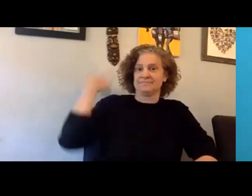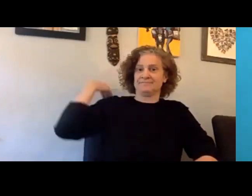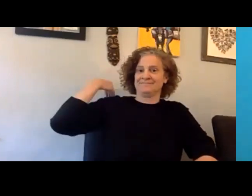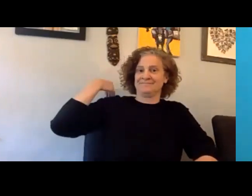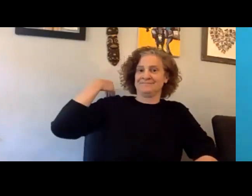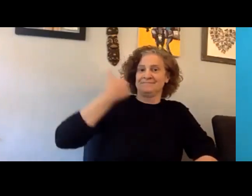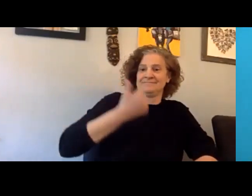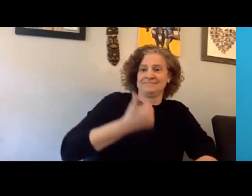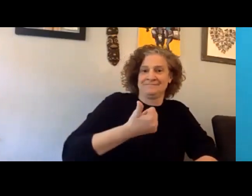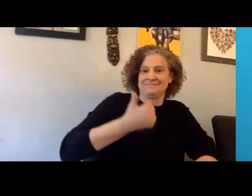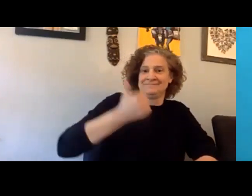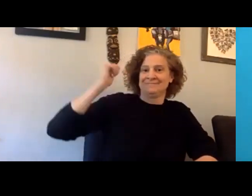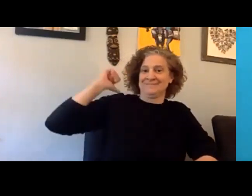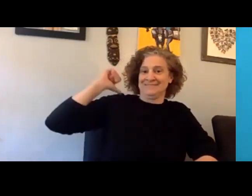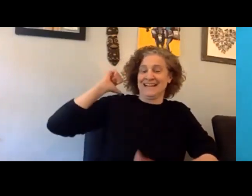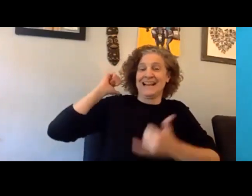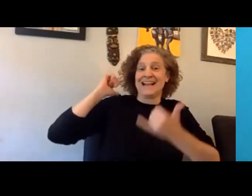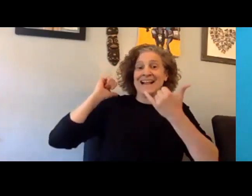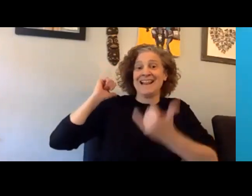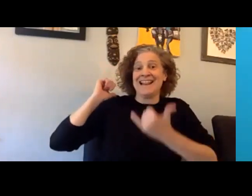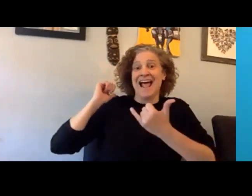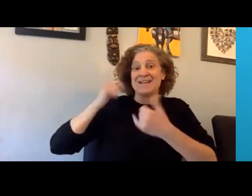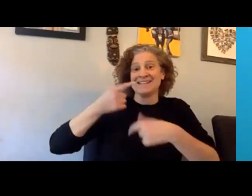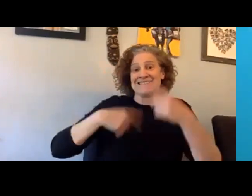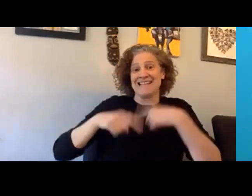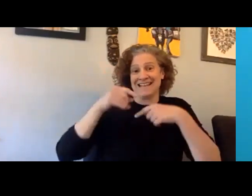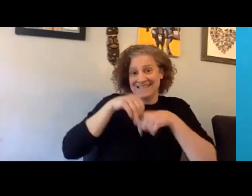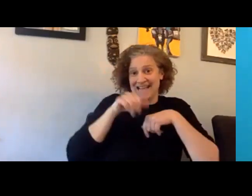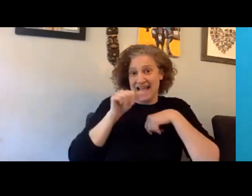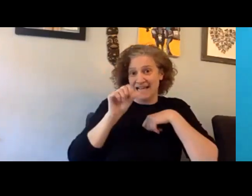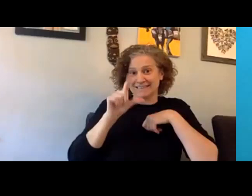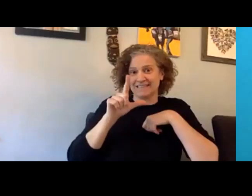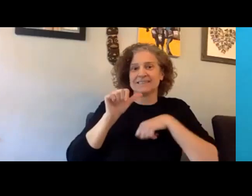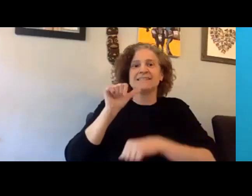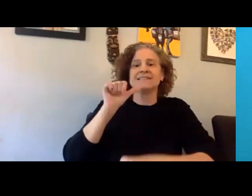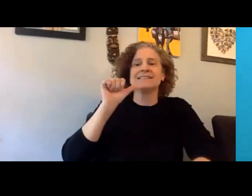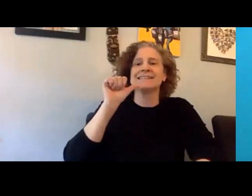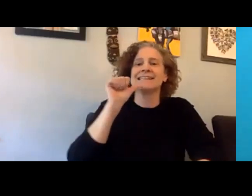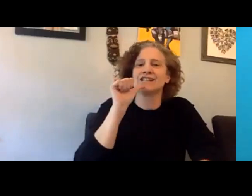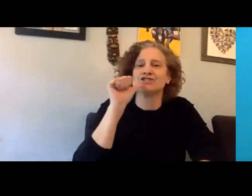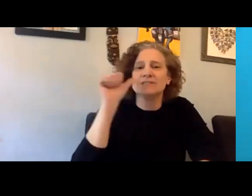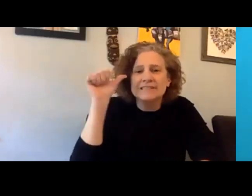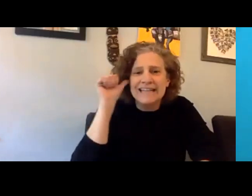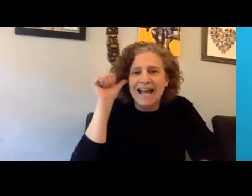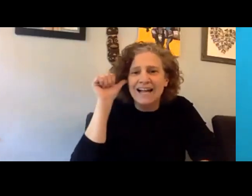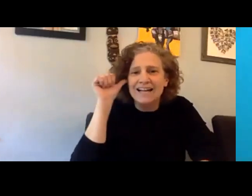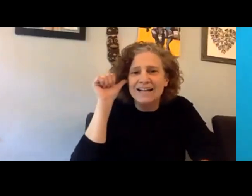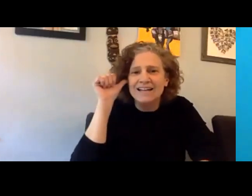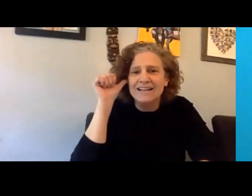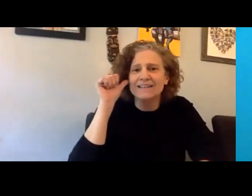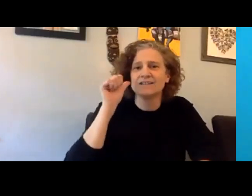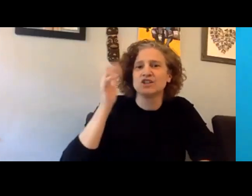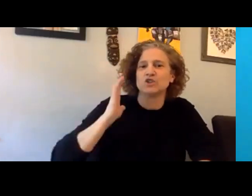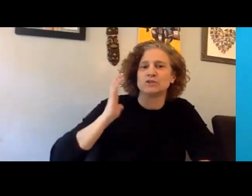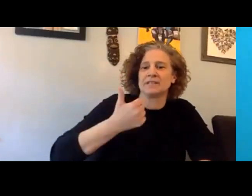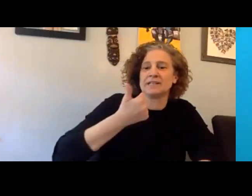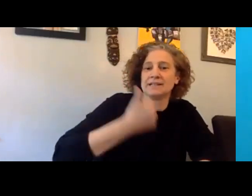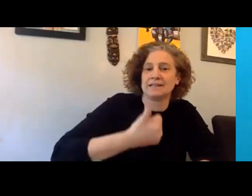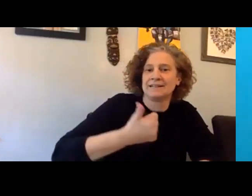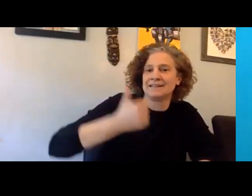compound word like this with a thumbs up and a back. And now in ASL, that turns into